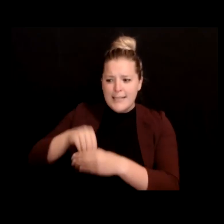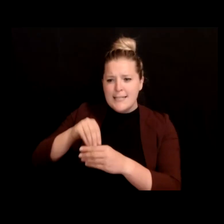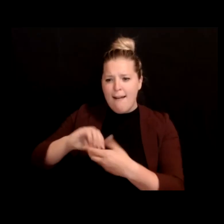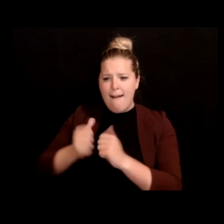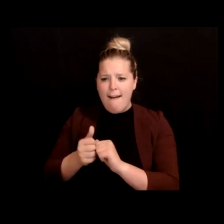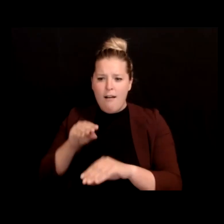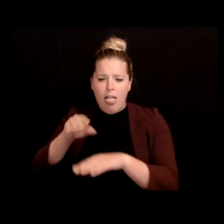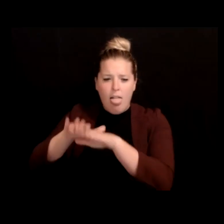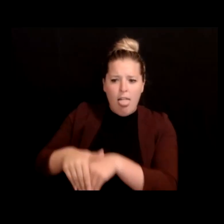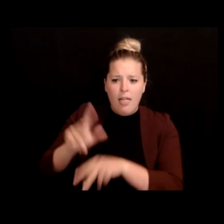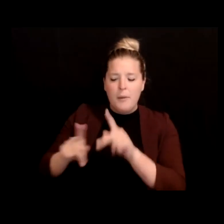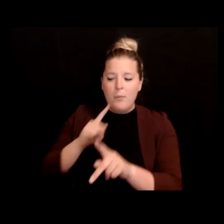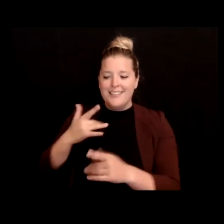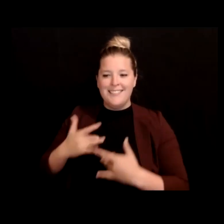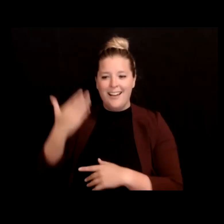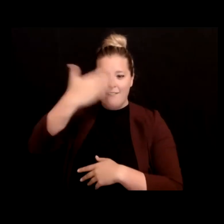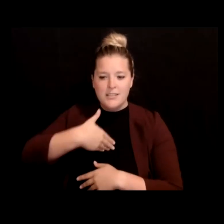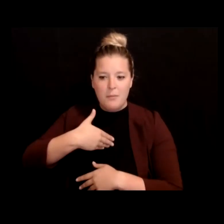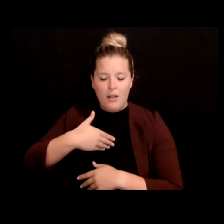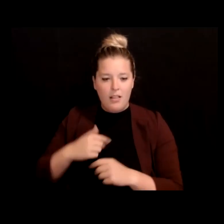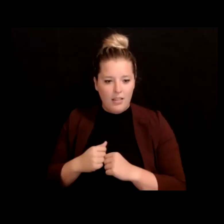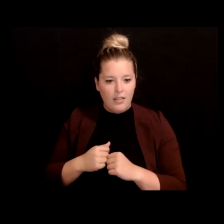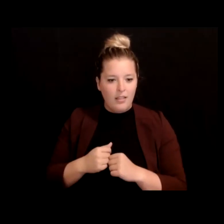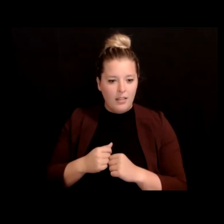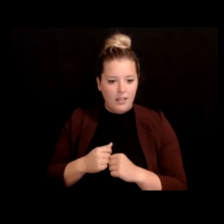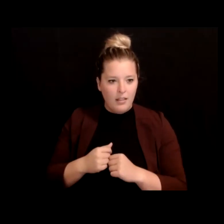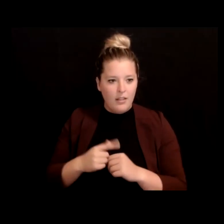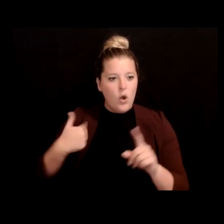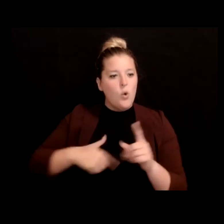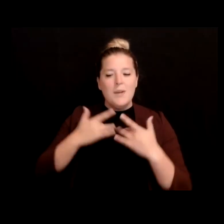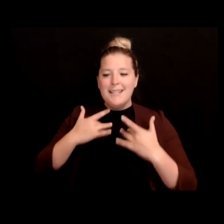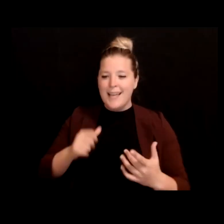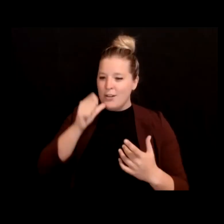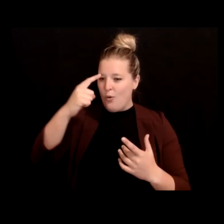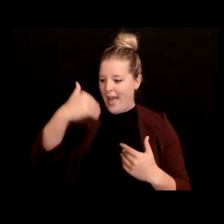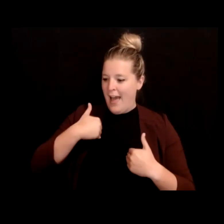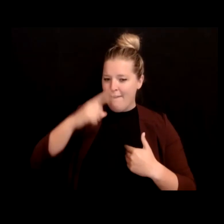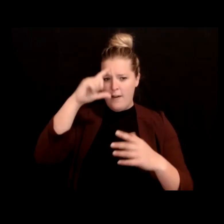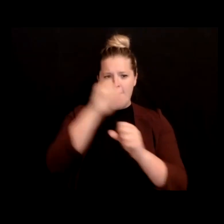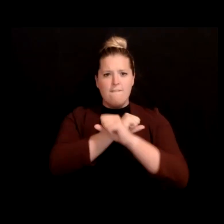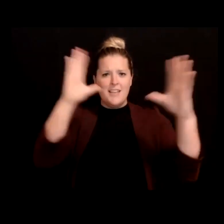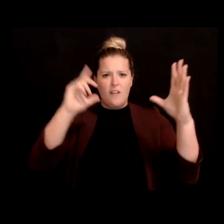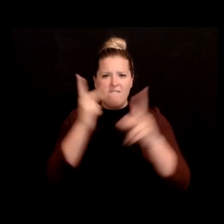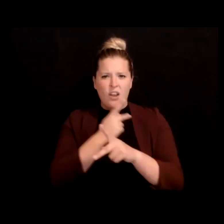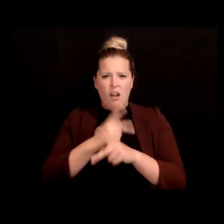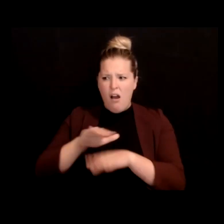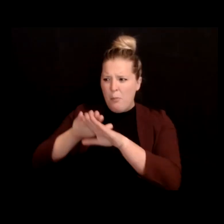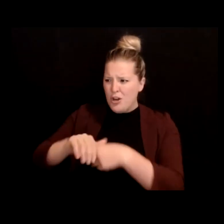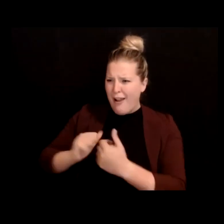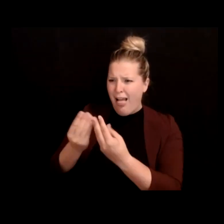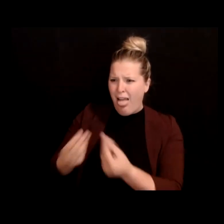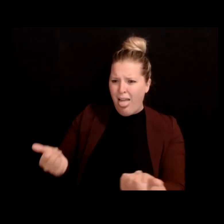us to think of it as individual, so that we do not have a vision to work for or toward. Oppression wants us to